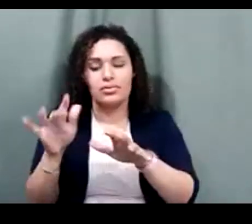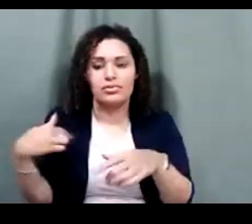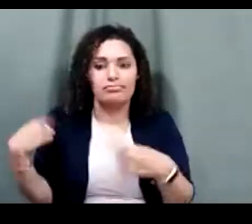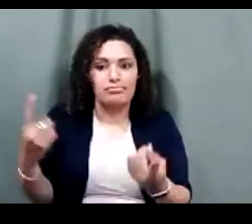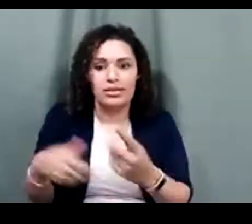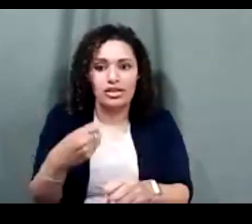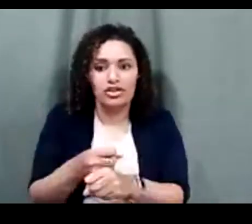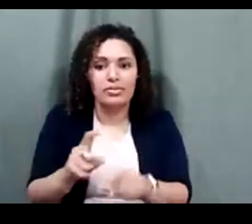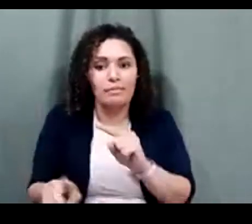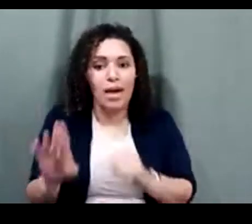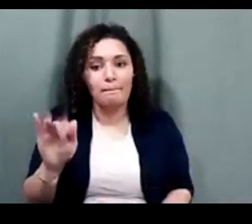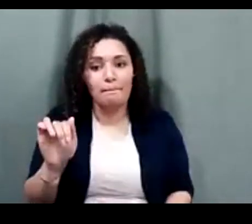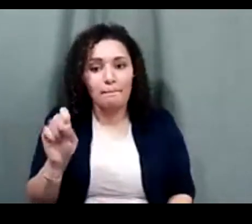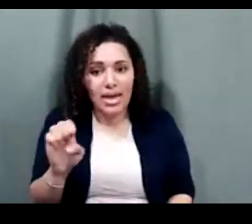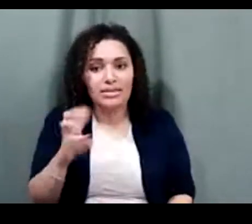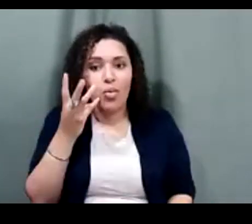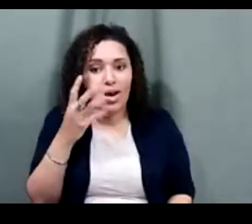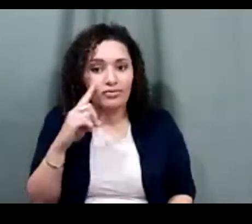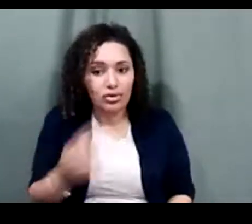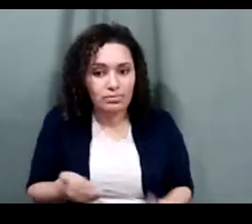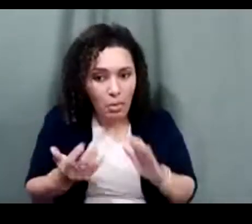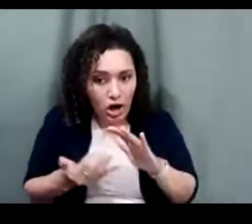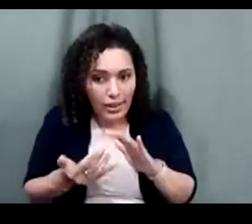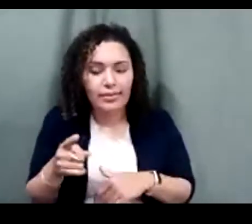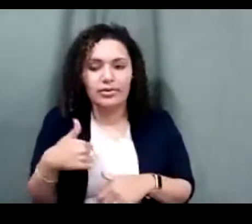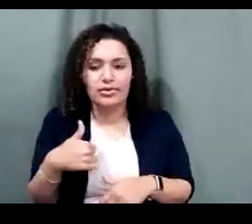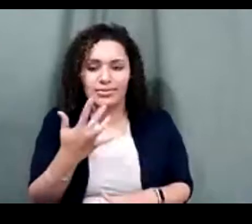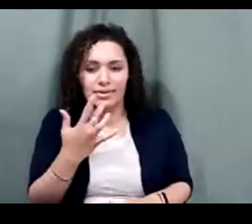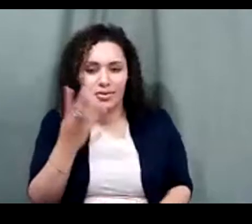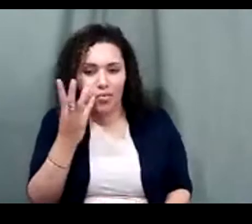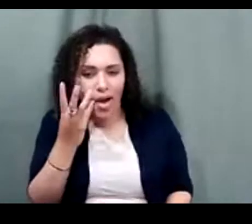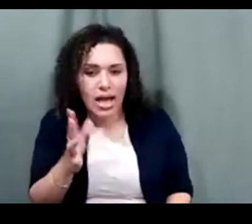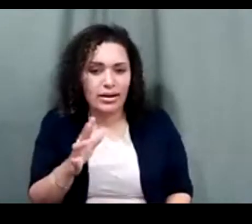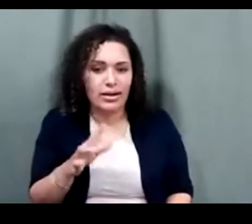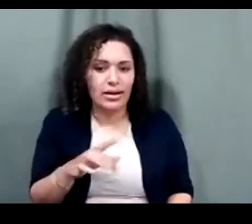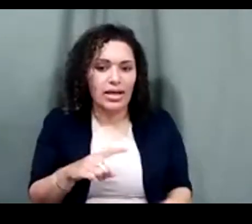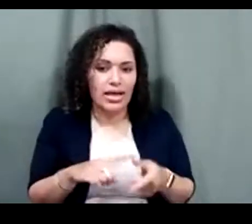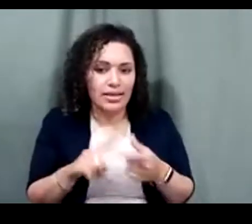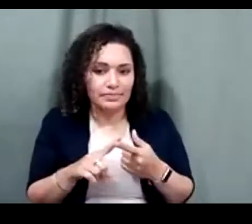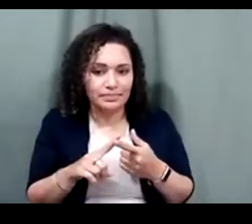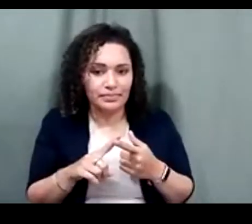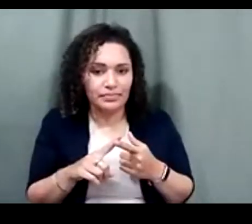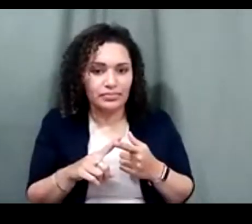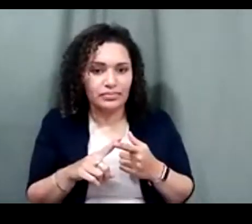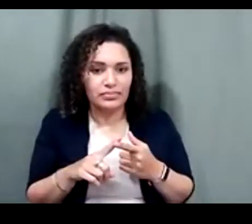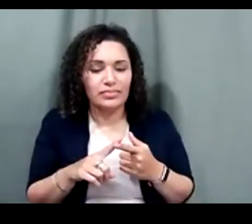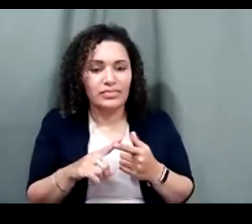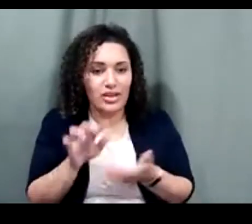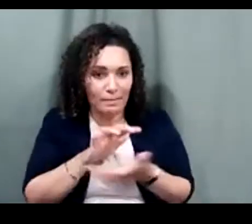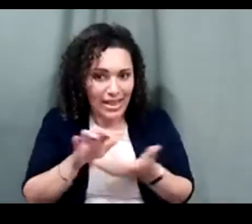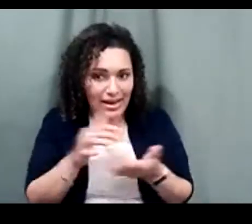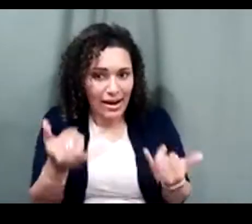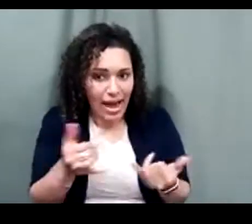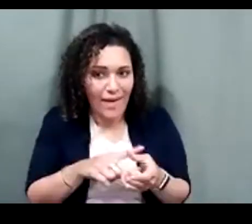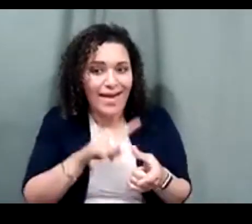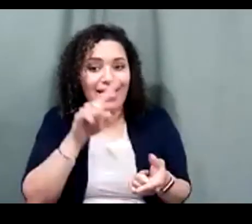base wines for sparkling. You're tasting this wine, and you have to blend it now, and then